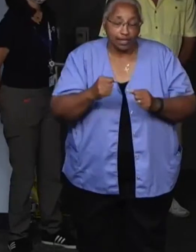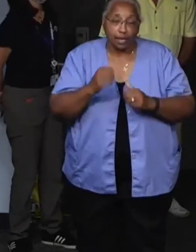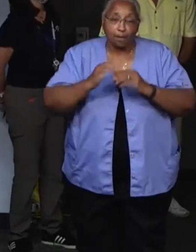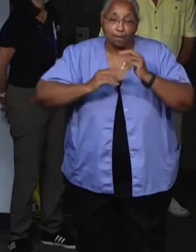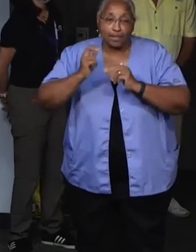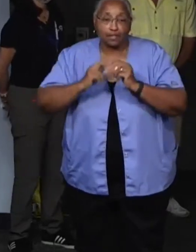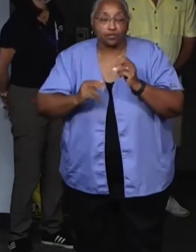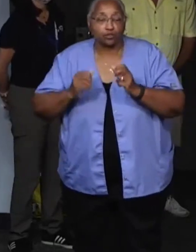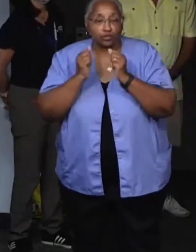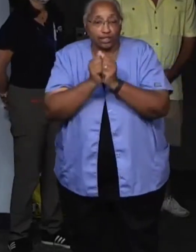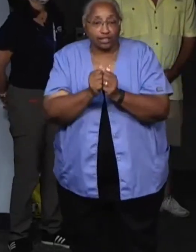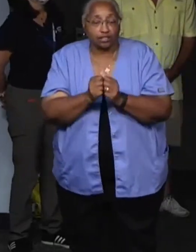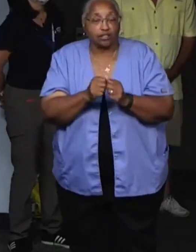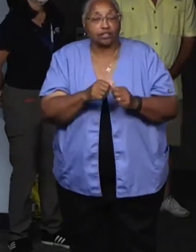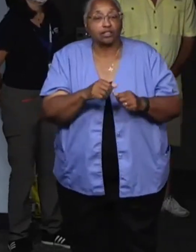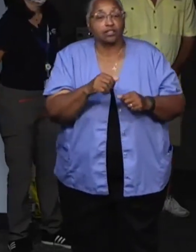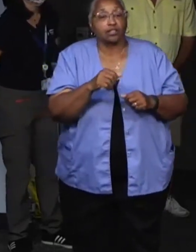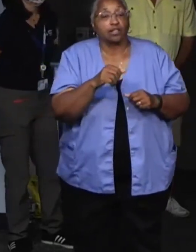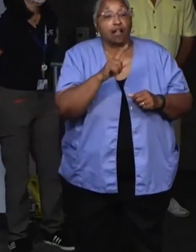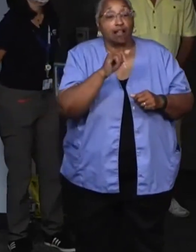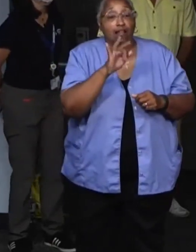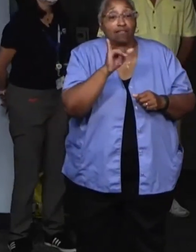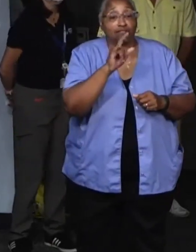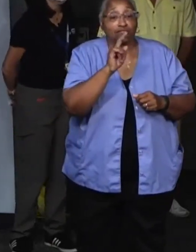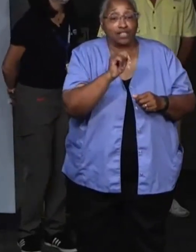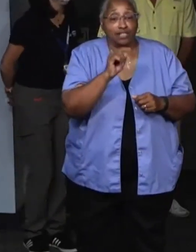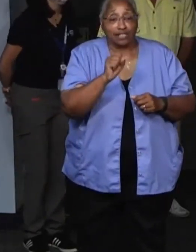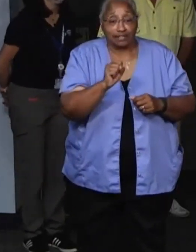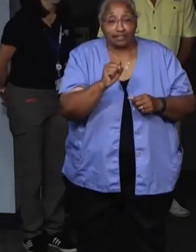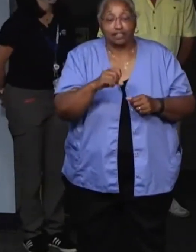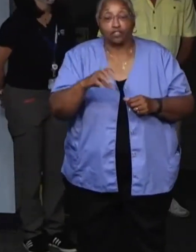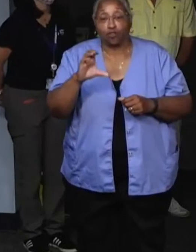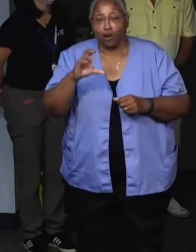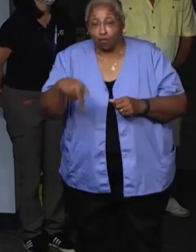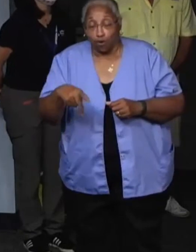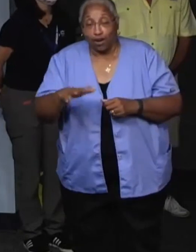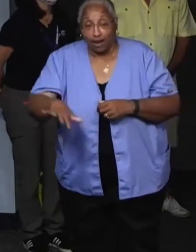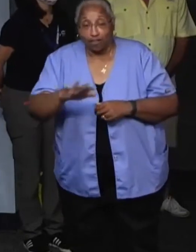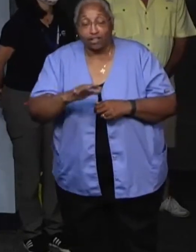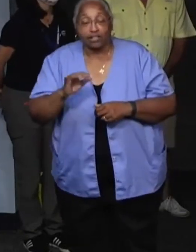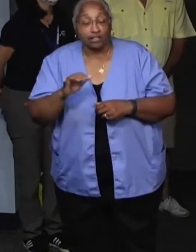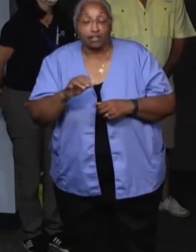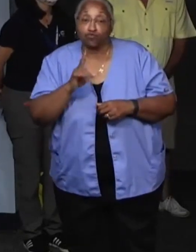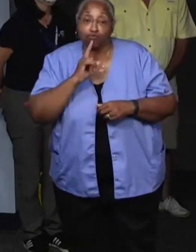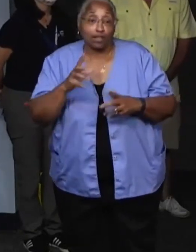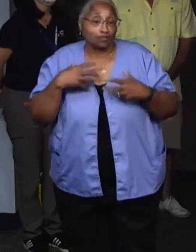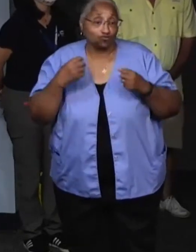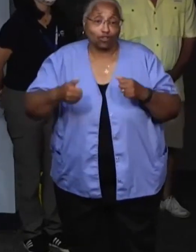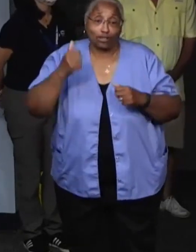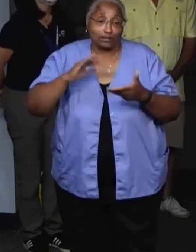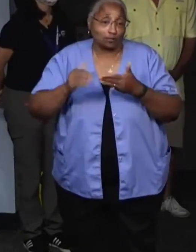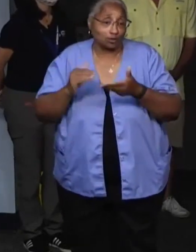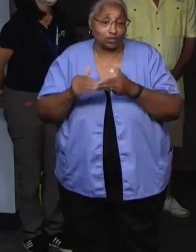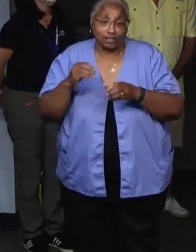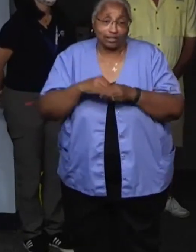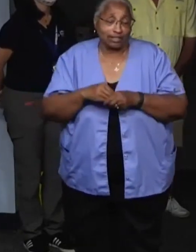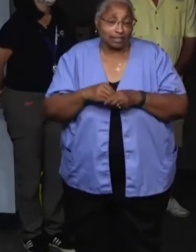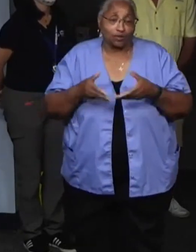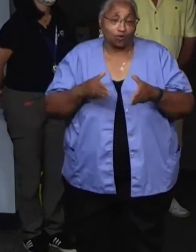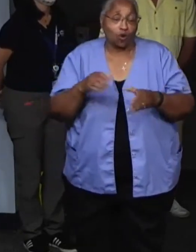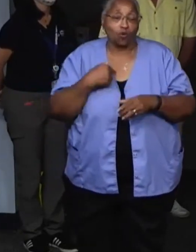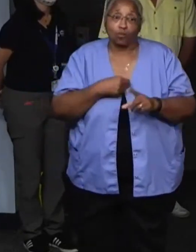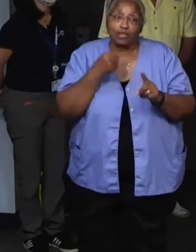Lafitte, Barataria, Crown Point, Lower Lafitte is one of the most resilient, if, in my opinion, the most resilient communities in the world. We've been hit. We've been hit